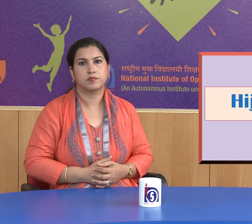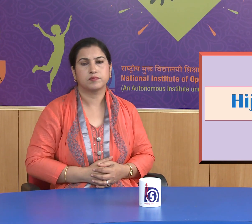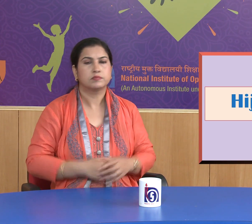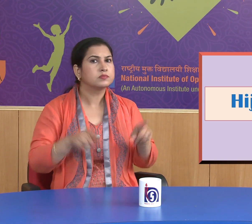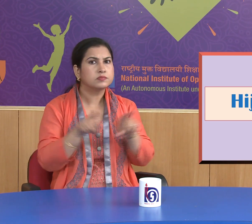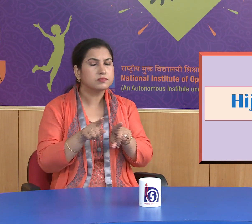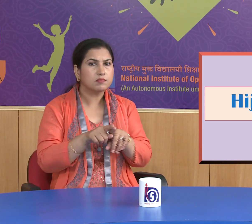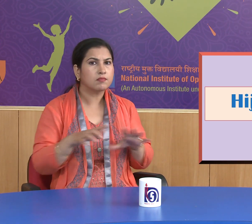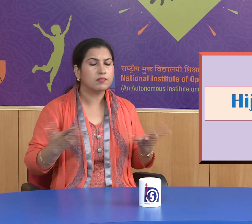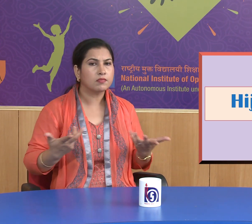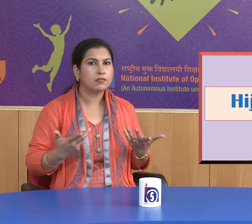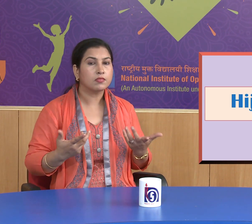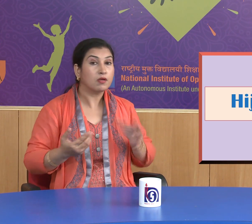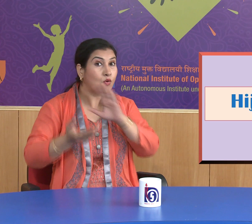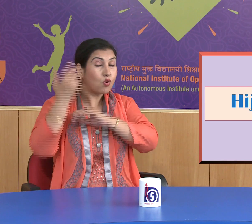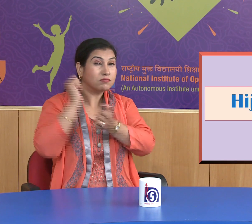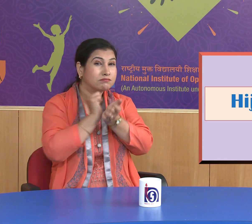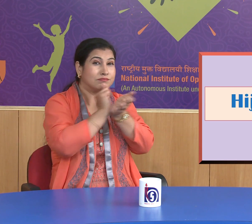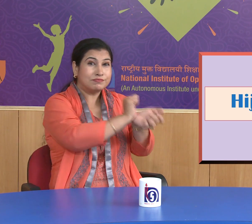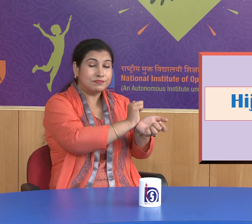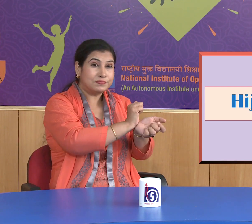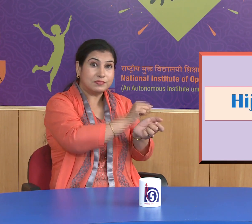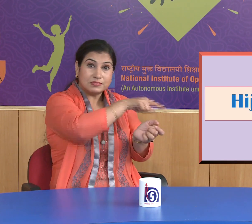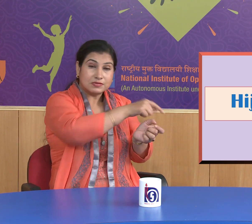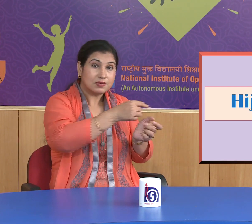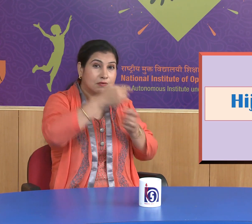like releasing other terrorists who were